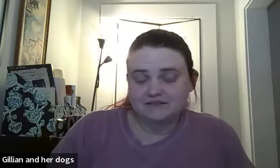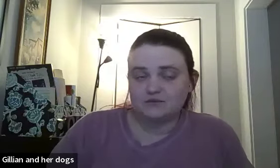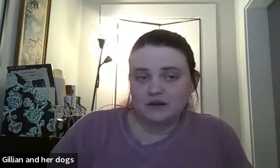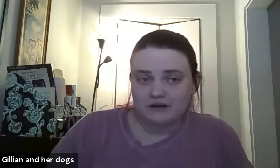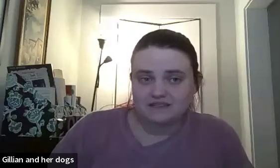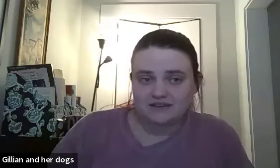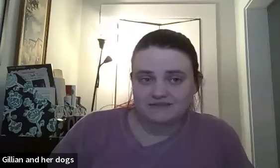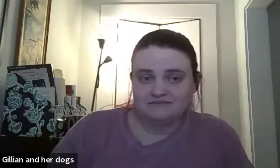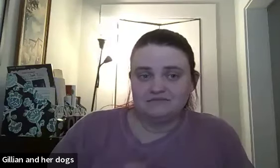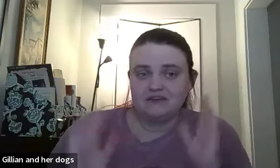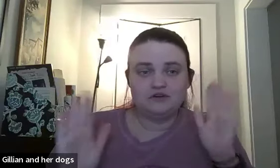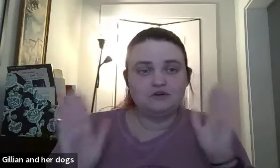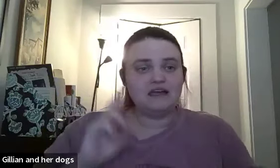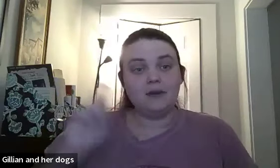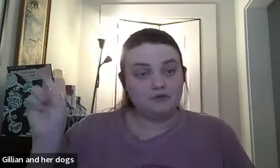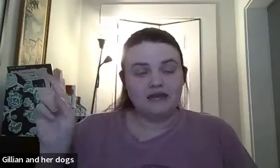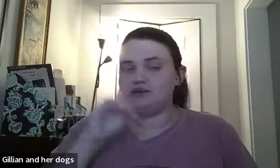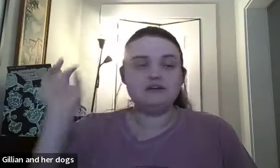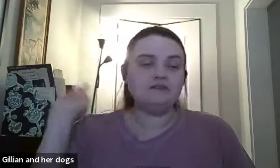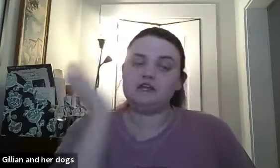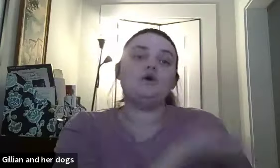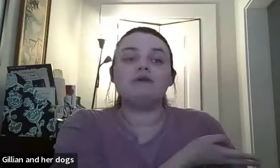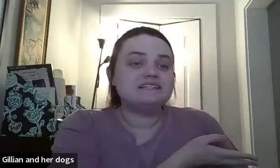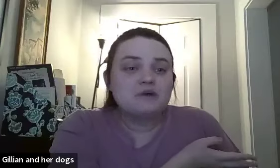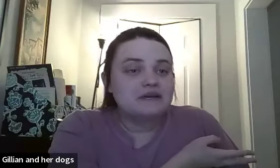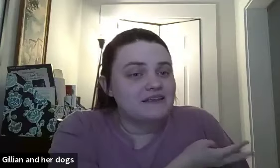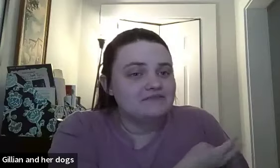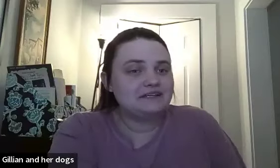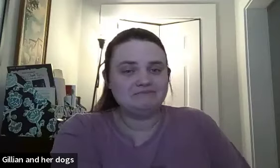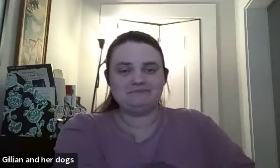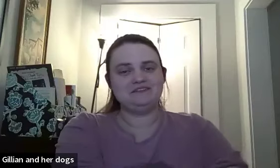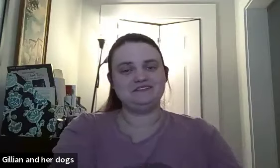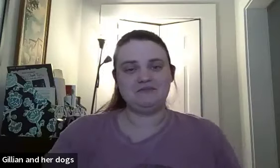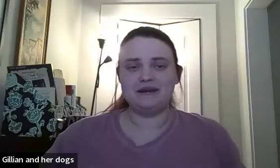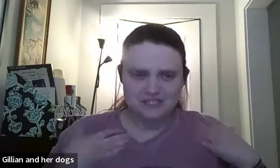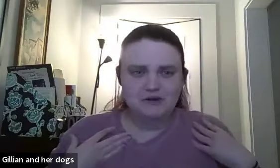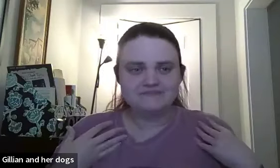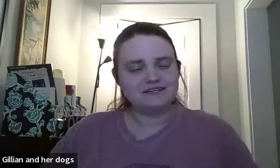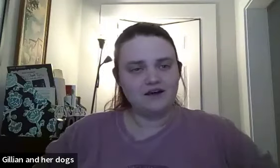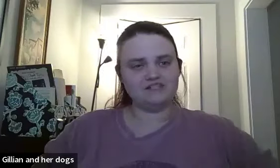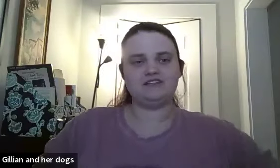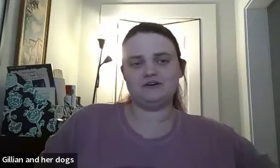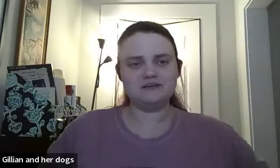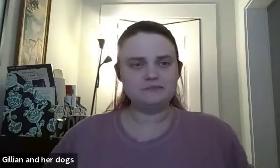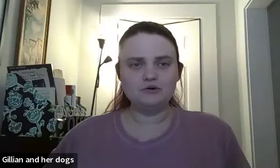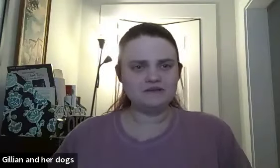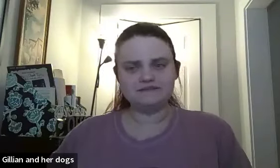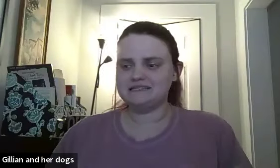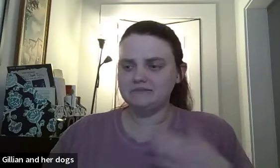basically, is what I want to say. If you're like, I'm a righty, don't even ignore what I say about being a lefty. So, but I do have to acknowledge that there are some people who are lefties like